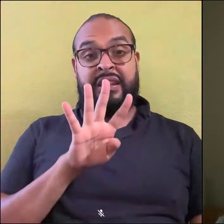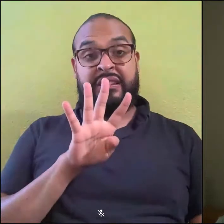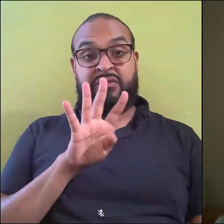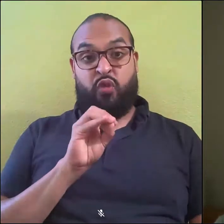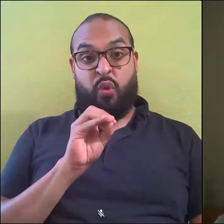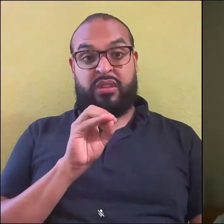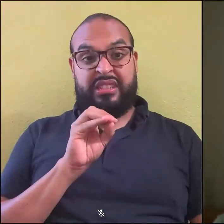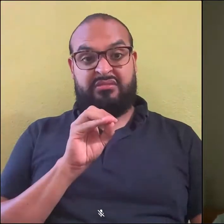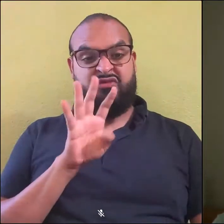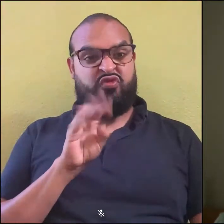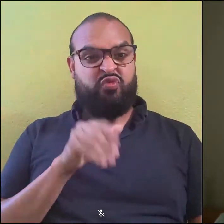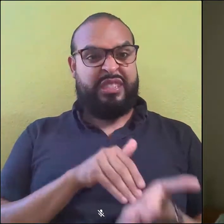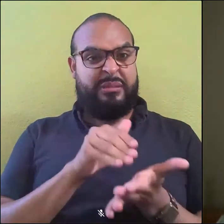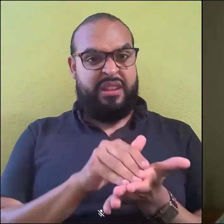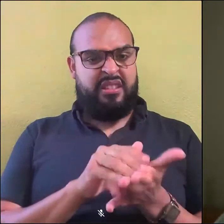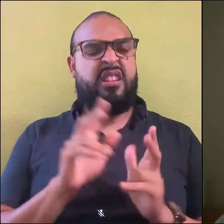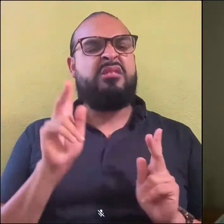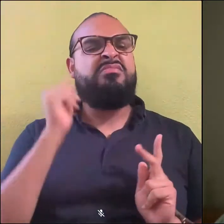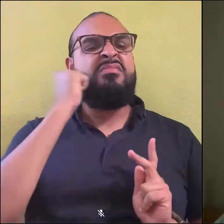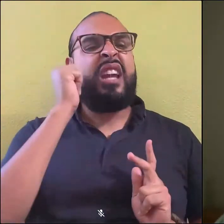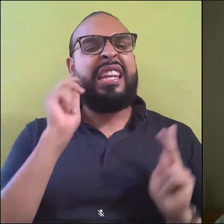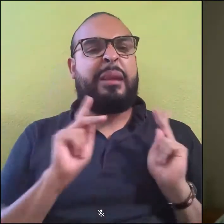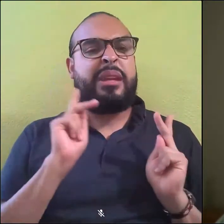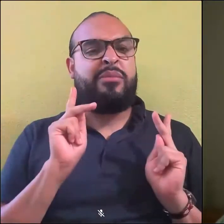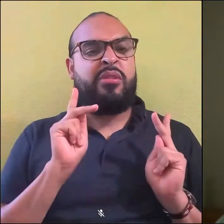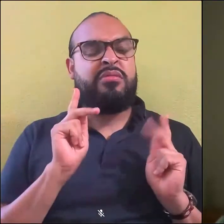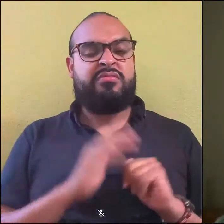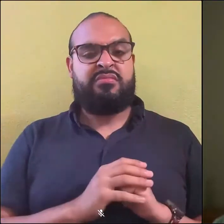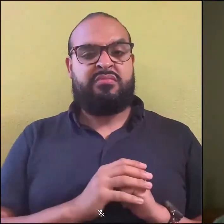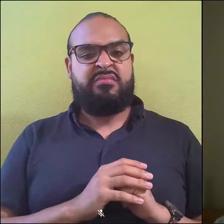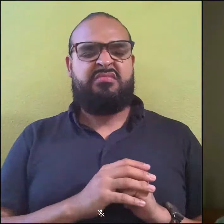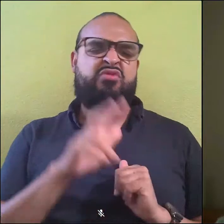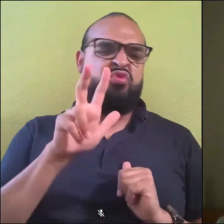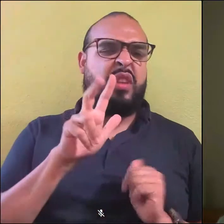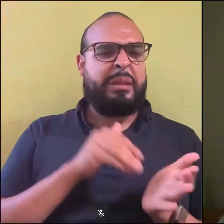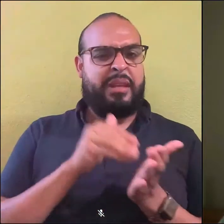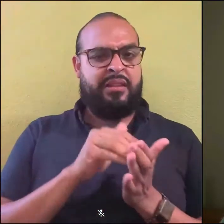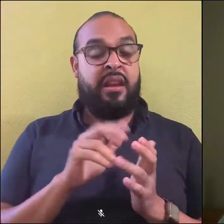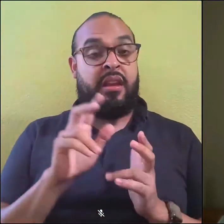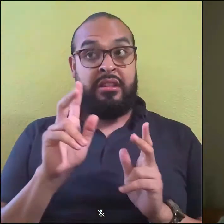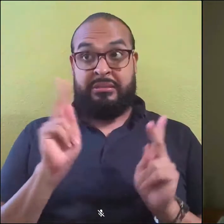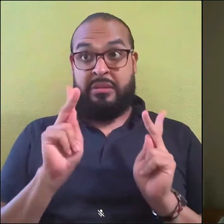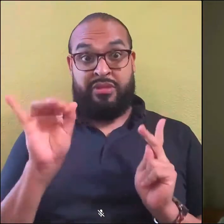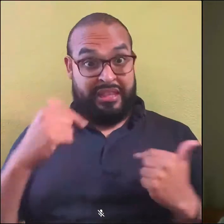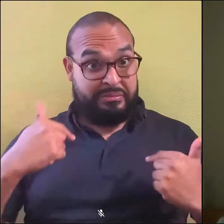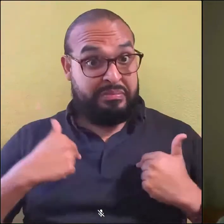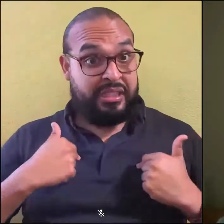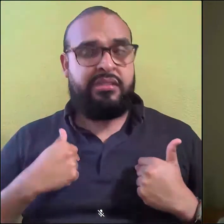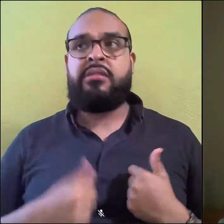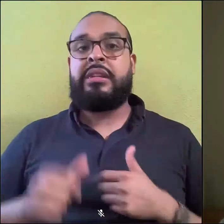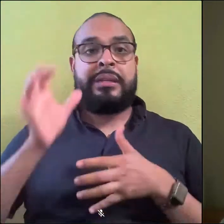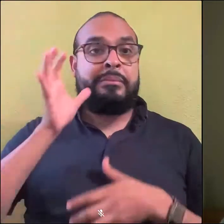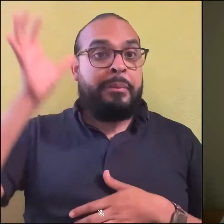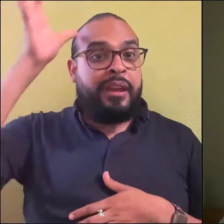numbers. But of the 40 million, 3 million were people like me, people like my parents, people like my grandparents, and so